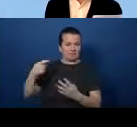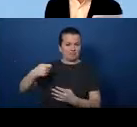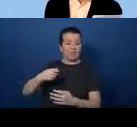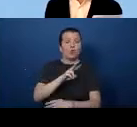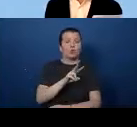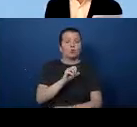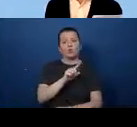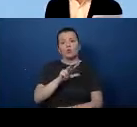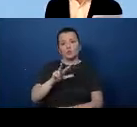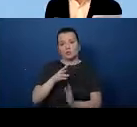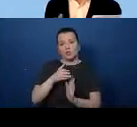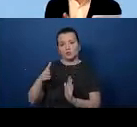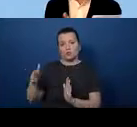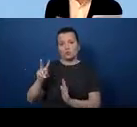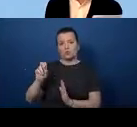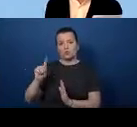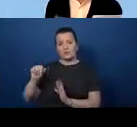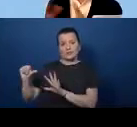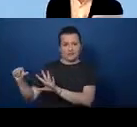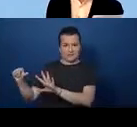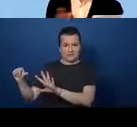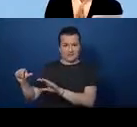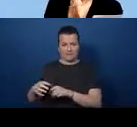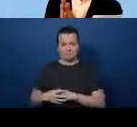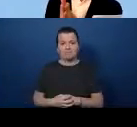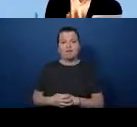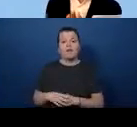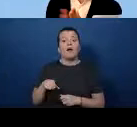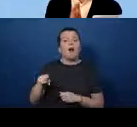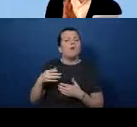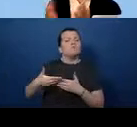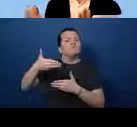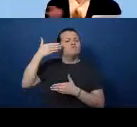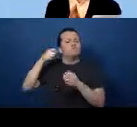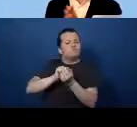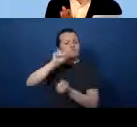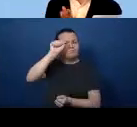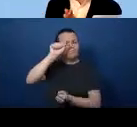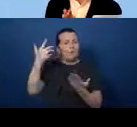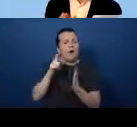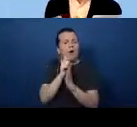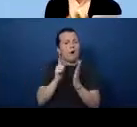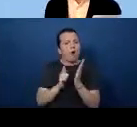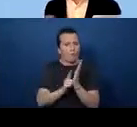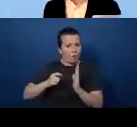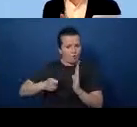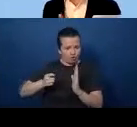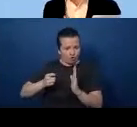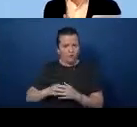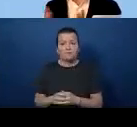2016. And in recognition, she's a lawyer, she's a researcher, she's a law professor, and